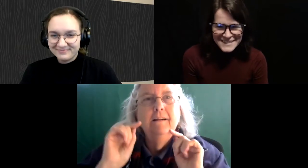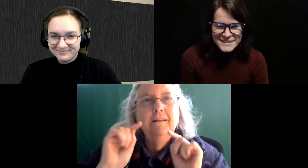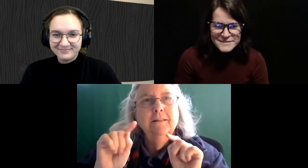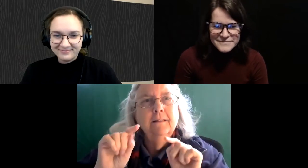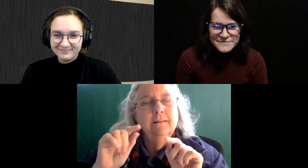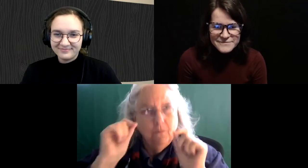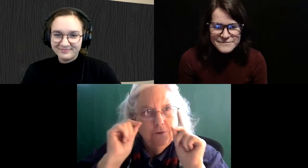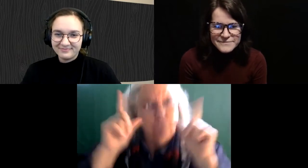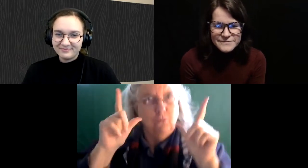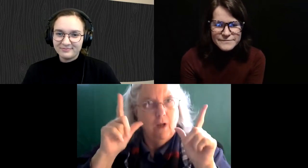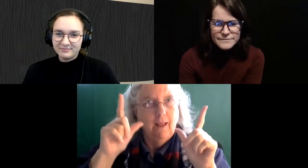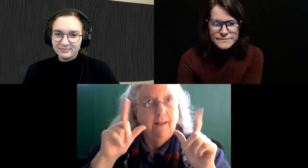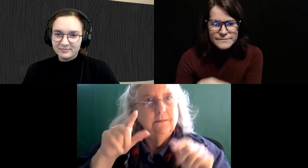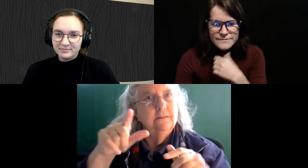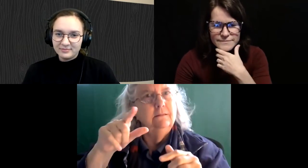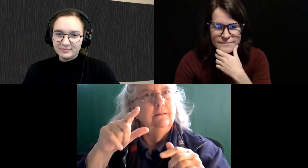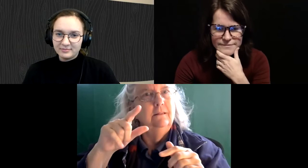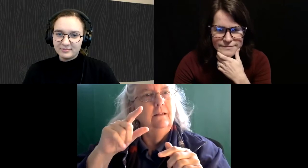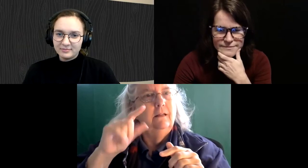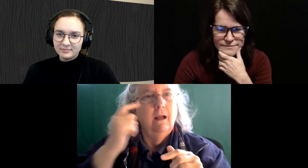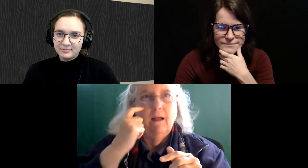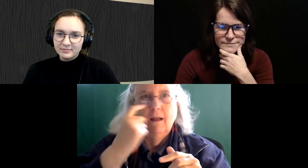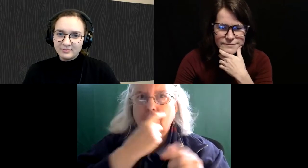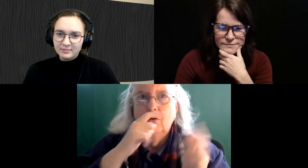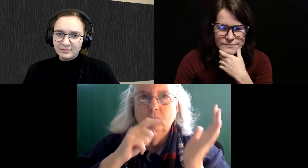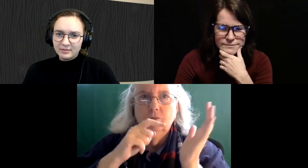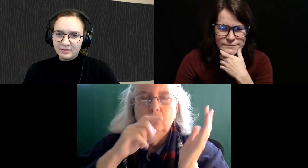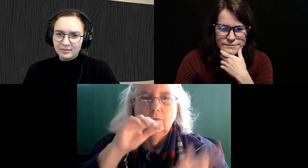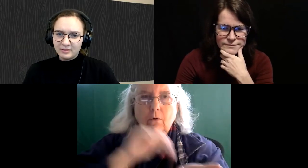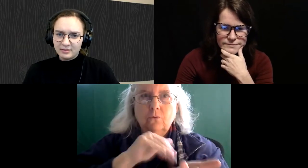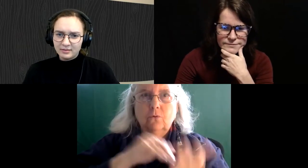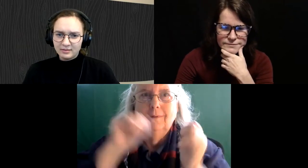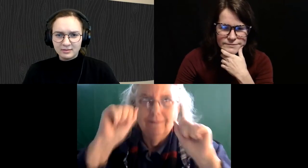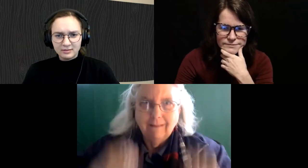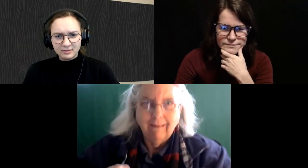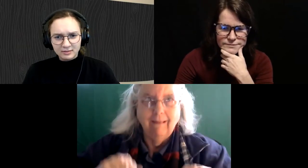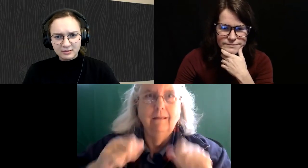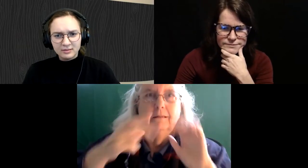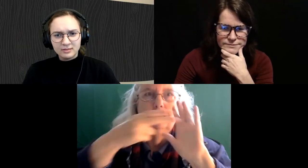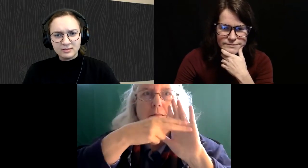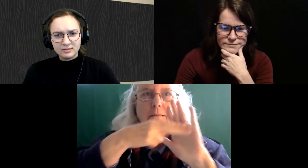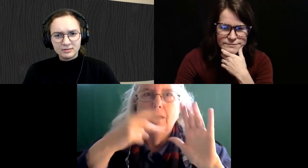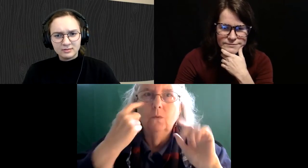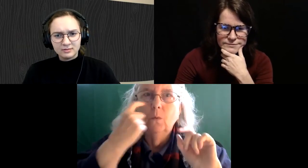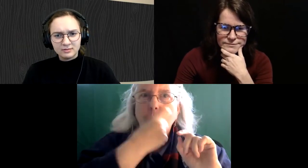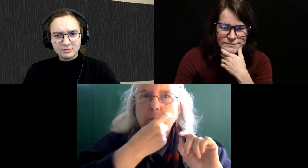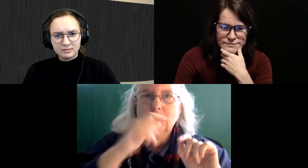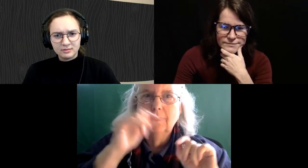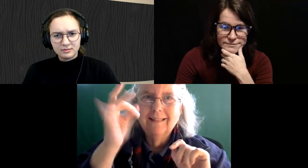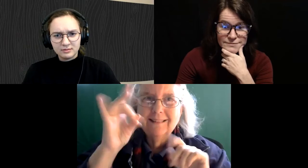enjoyed the presentation and that your eye doctor could